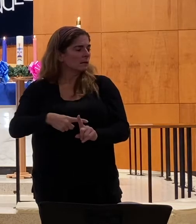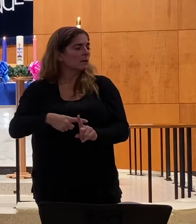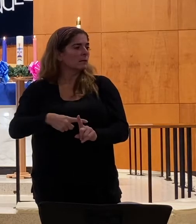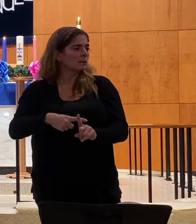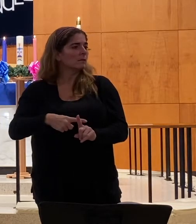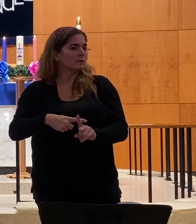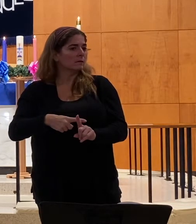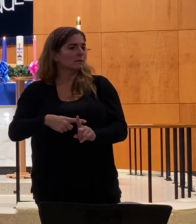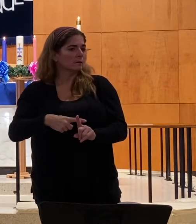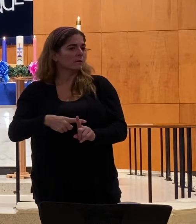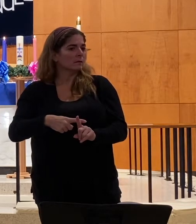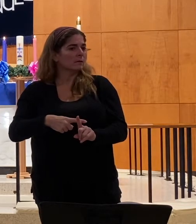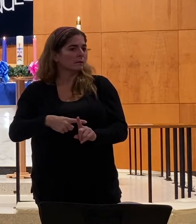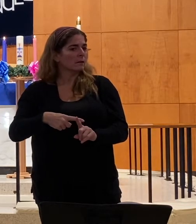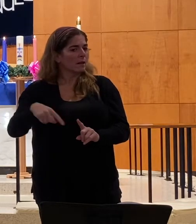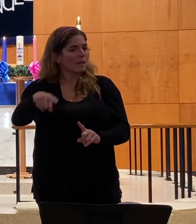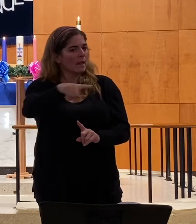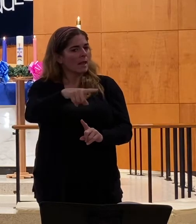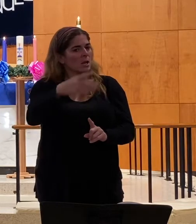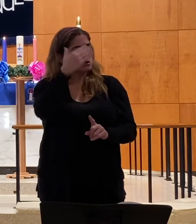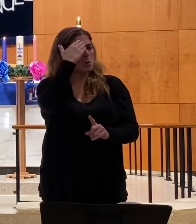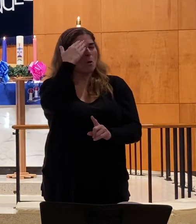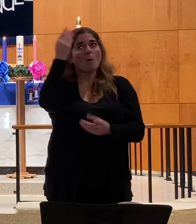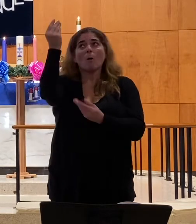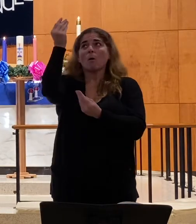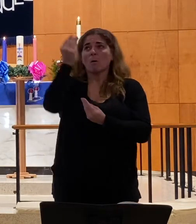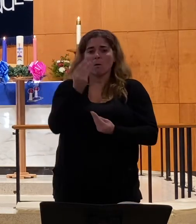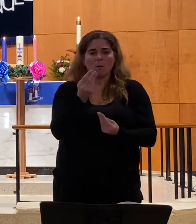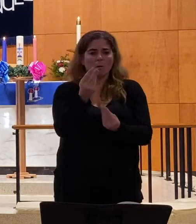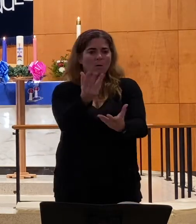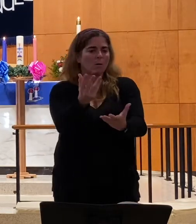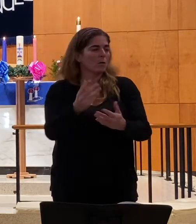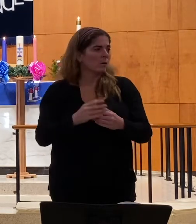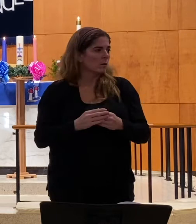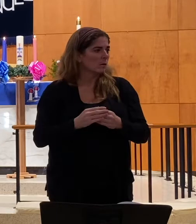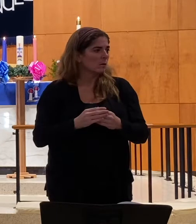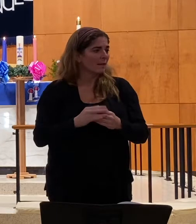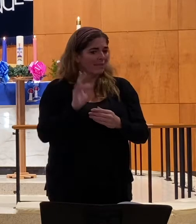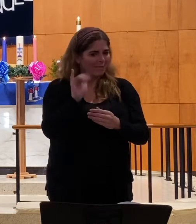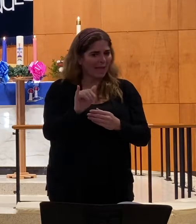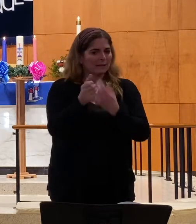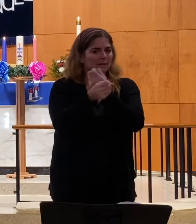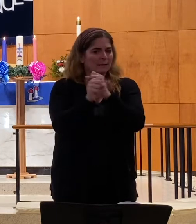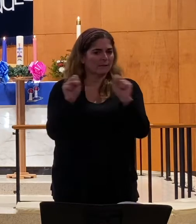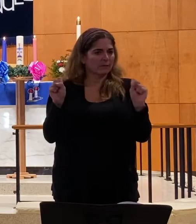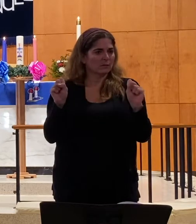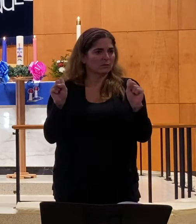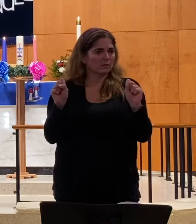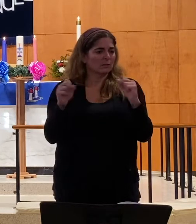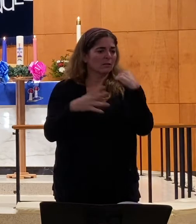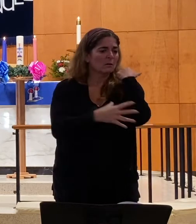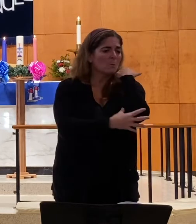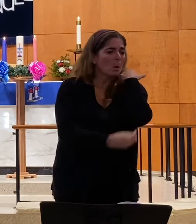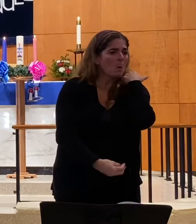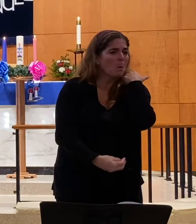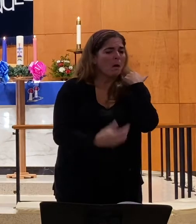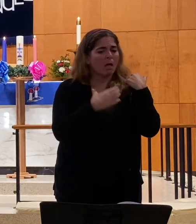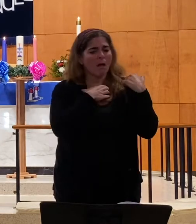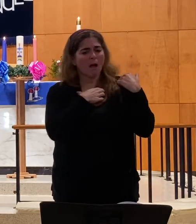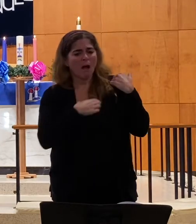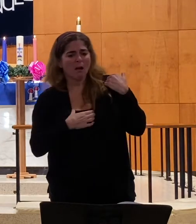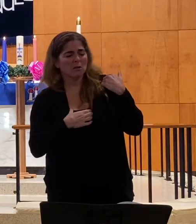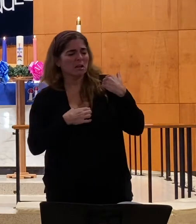These are the recipients of God's good news, God's salvation. The poor, the oppressed,